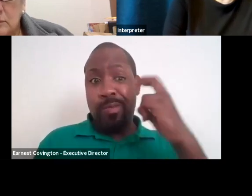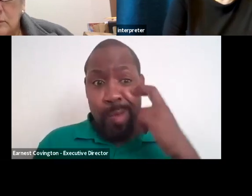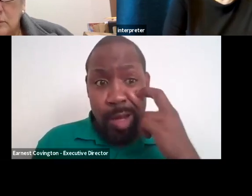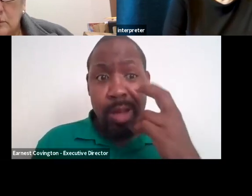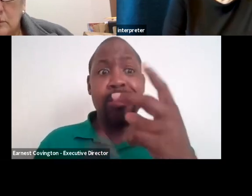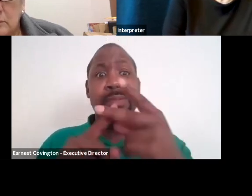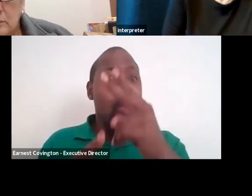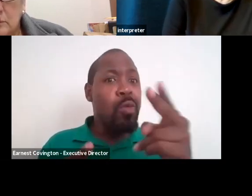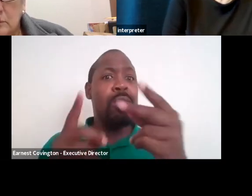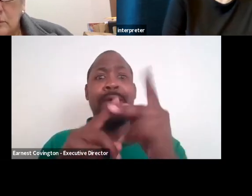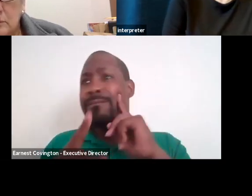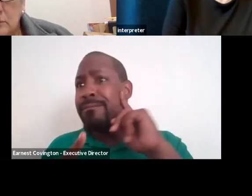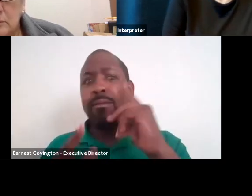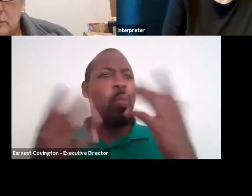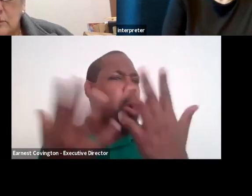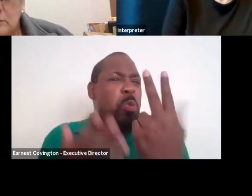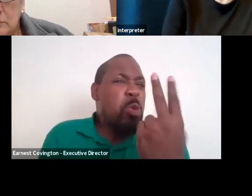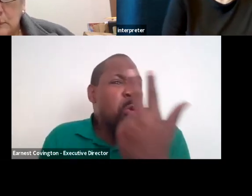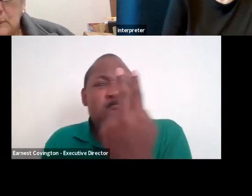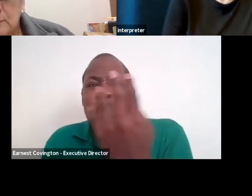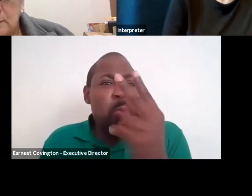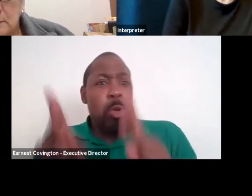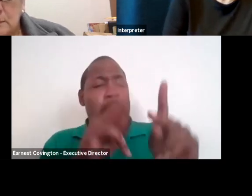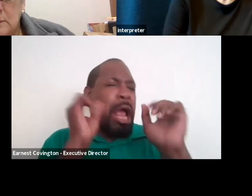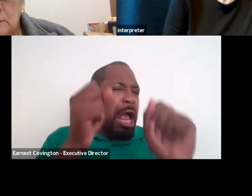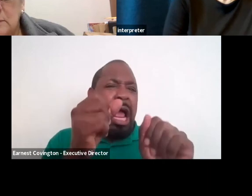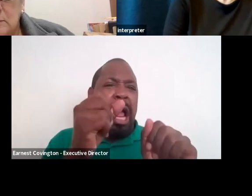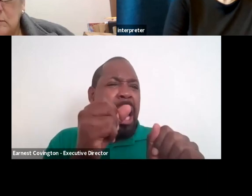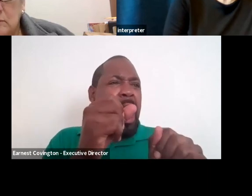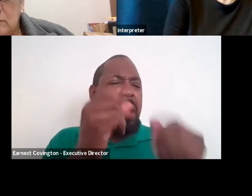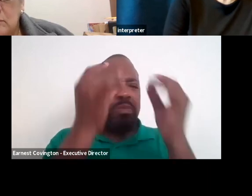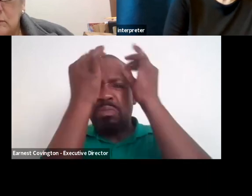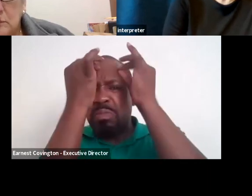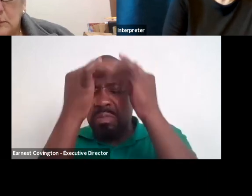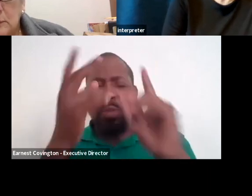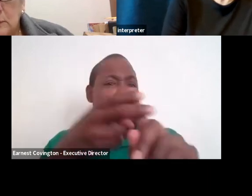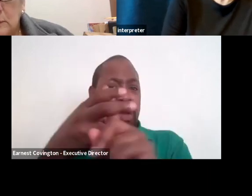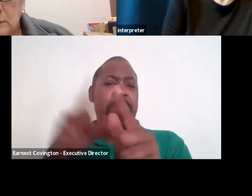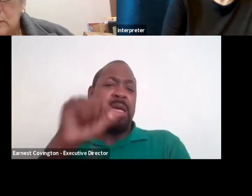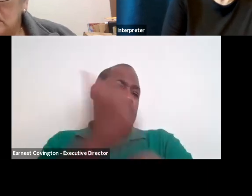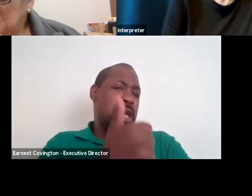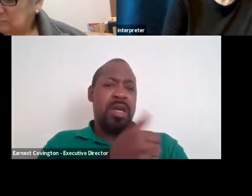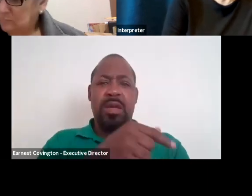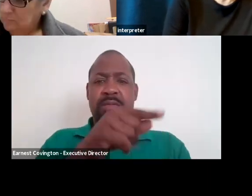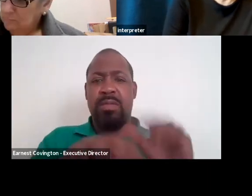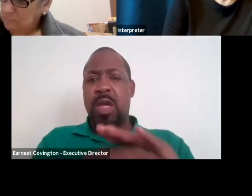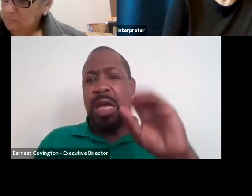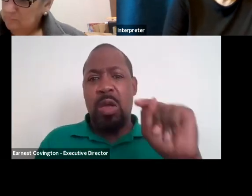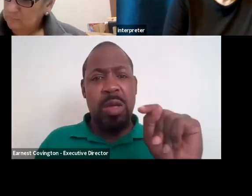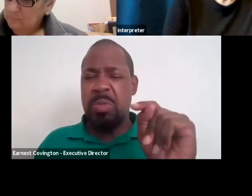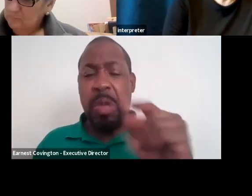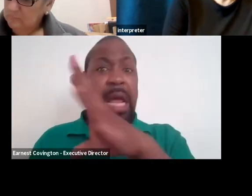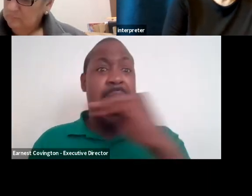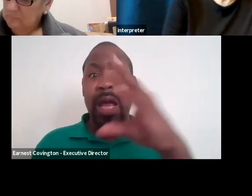I think that. But for deaf, blind, hard of hearing, if we can get 2 or 3 people, we'll have to do some